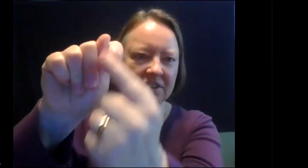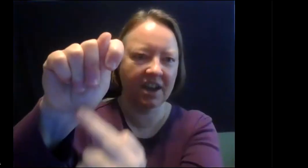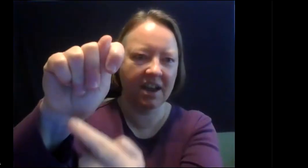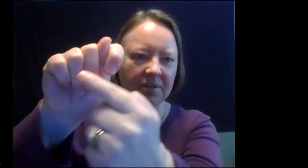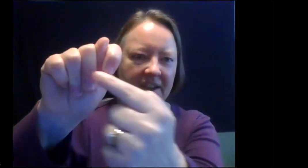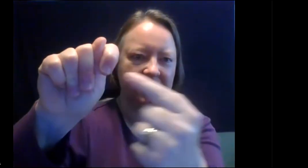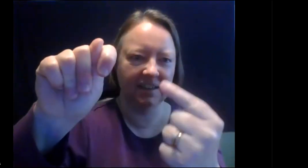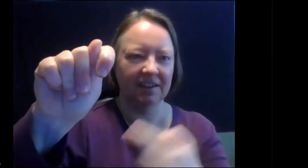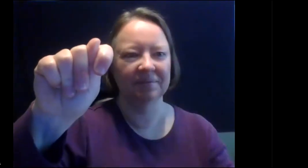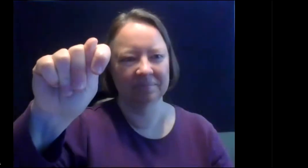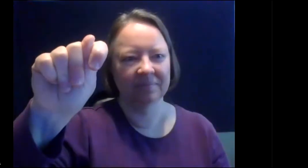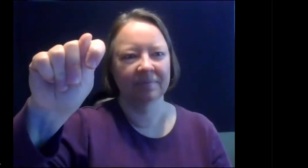looks kind of like a T.